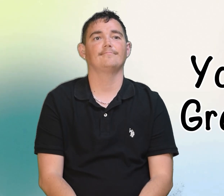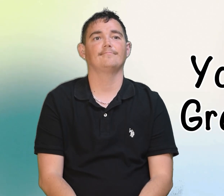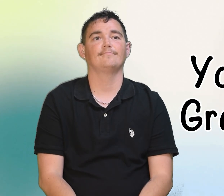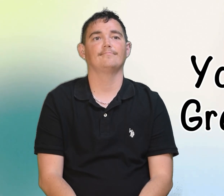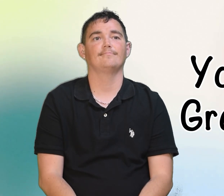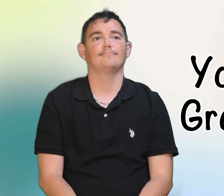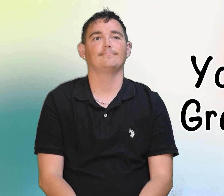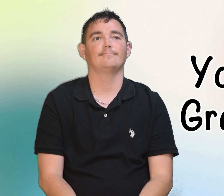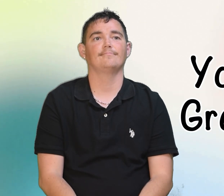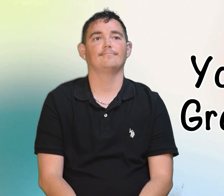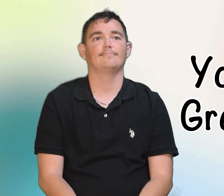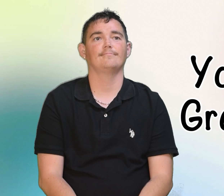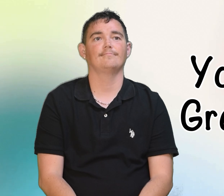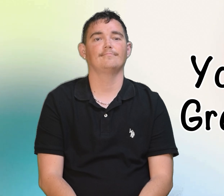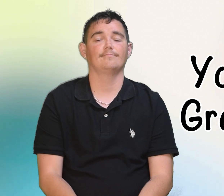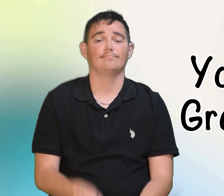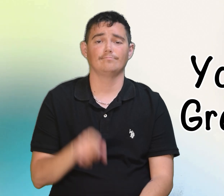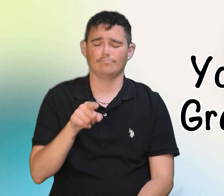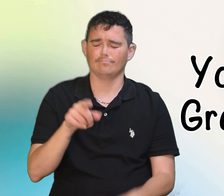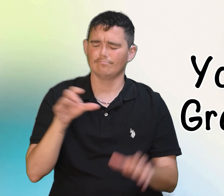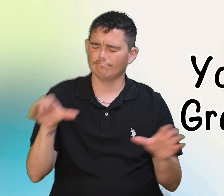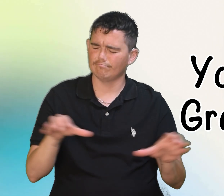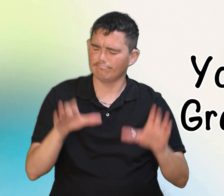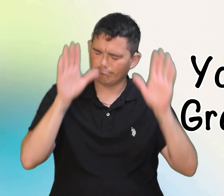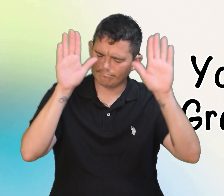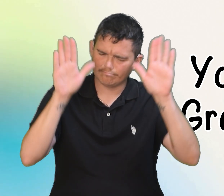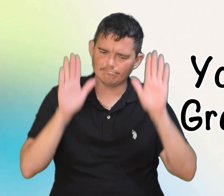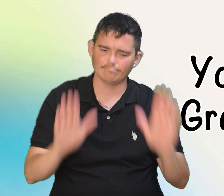You did a great job.